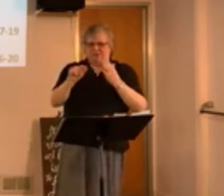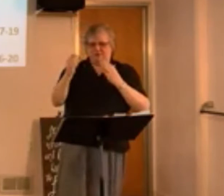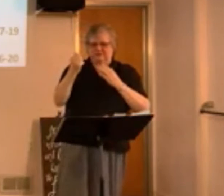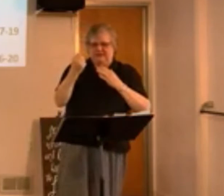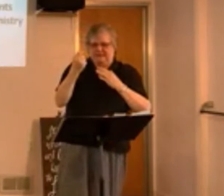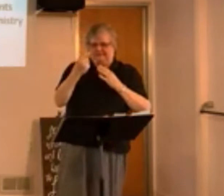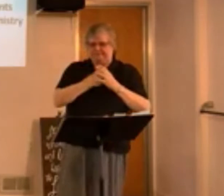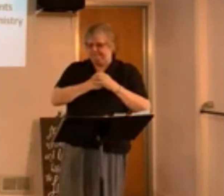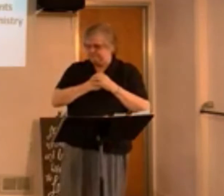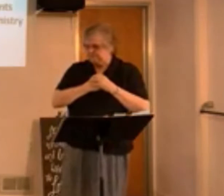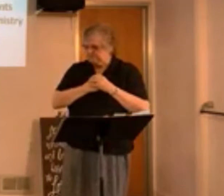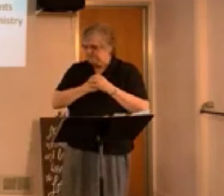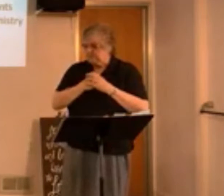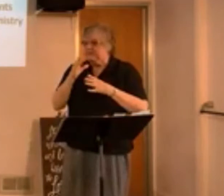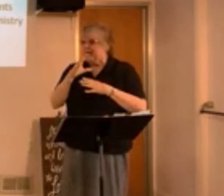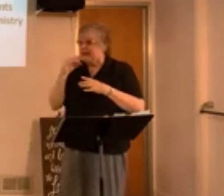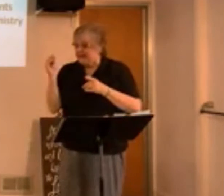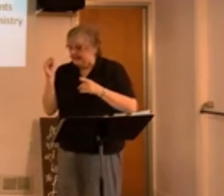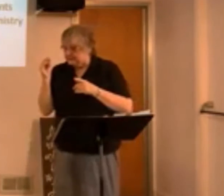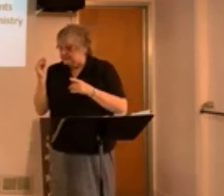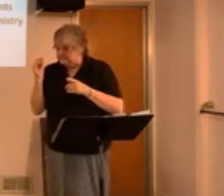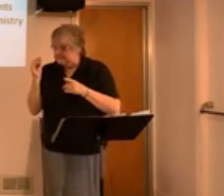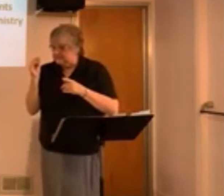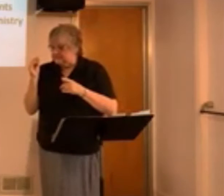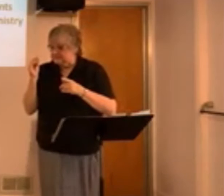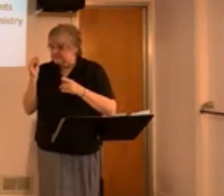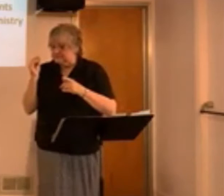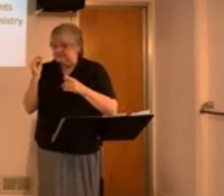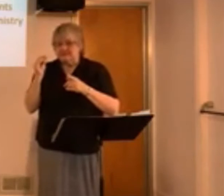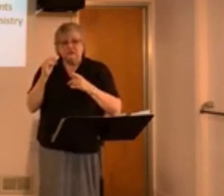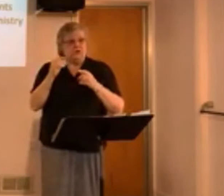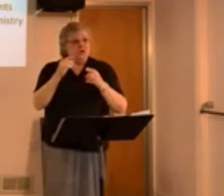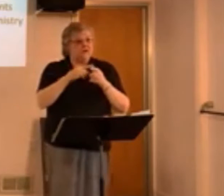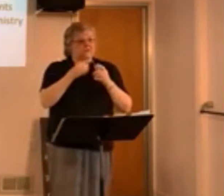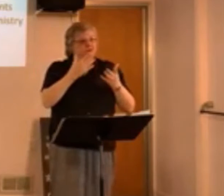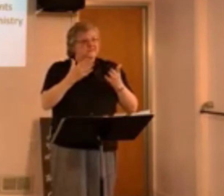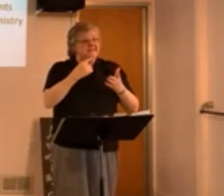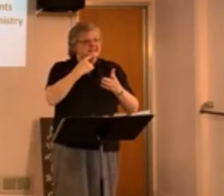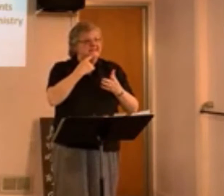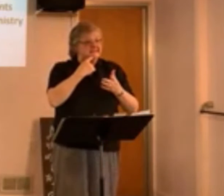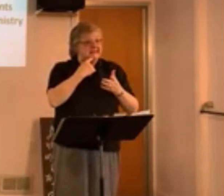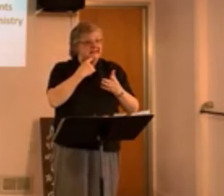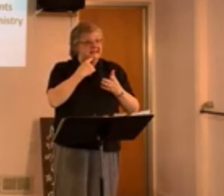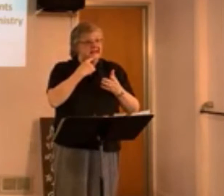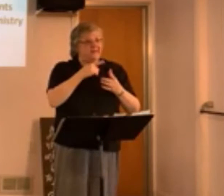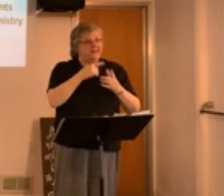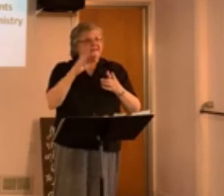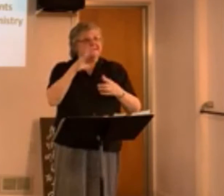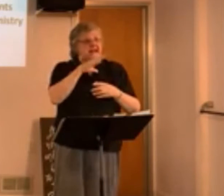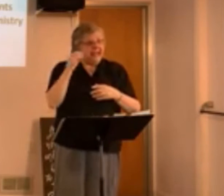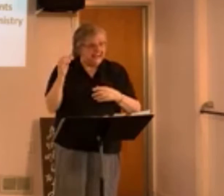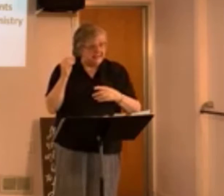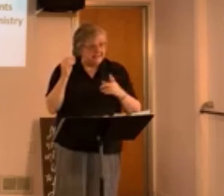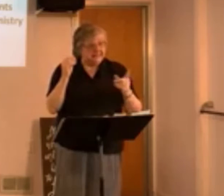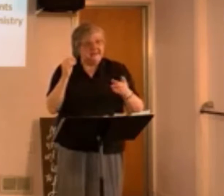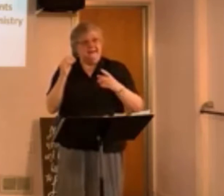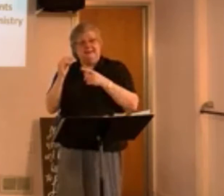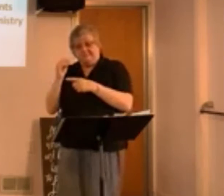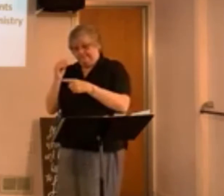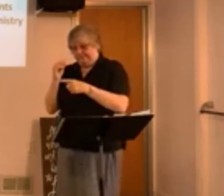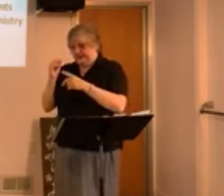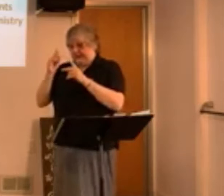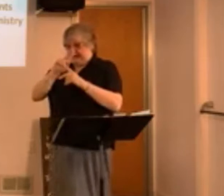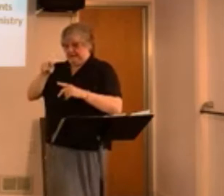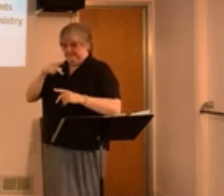11. And he ties the first group of scripture to the second. And he